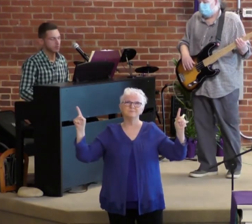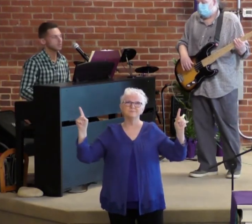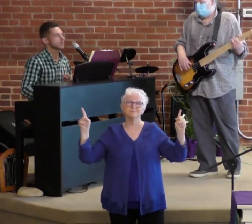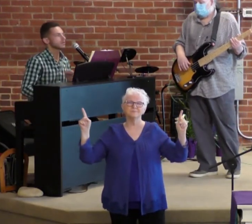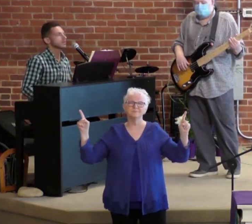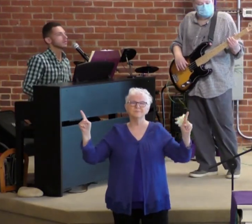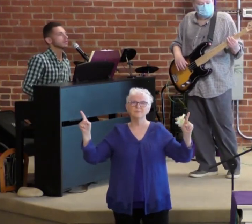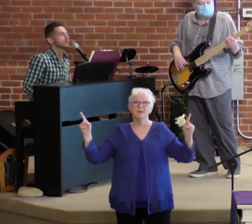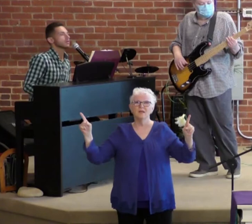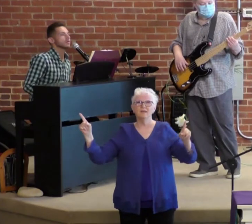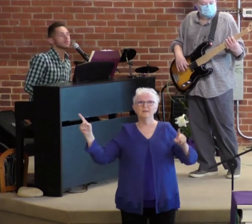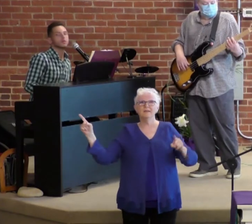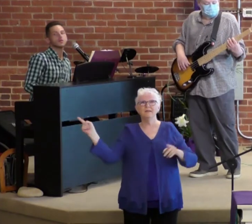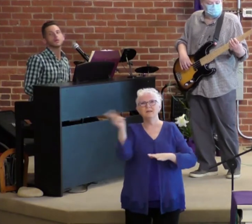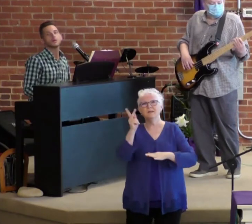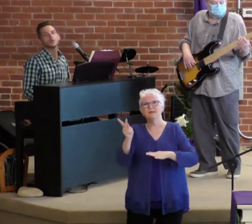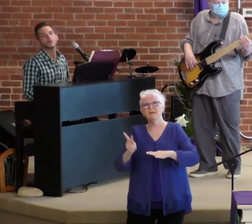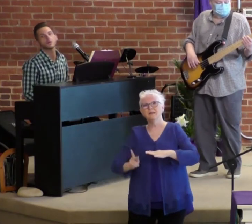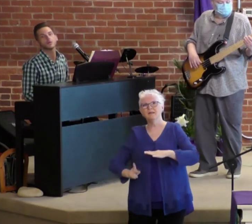proclaim.